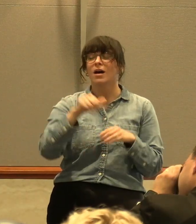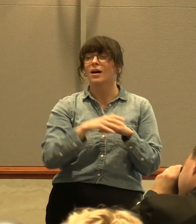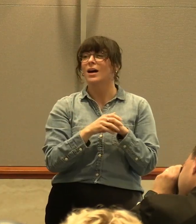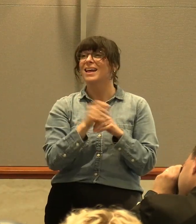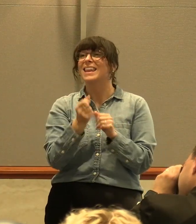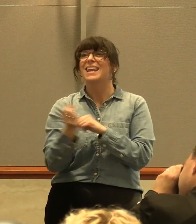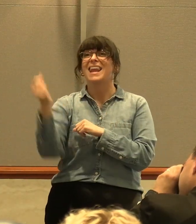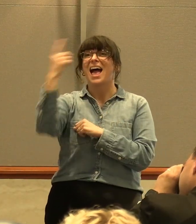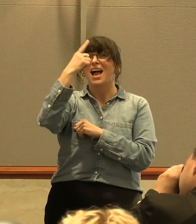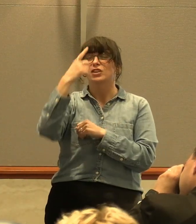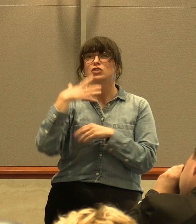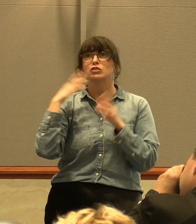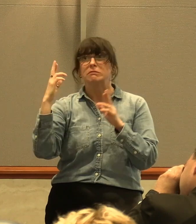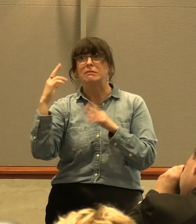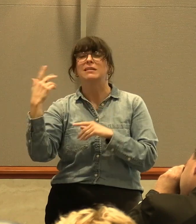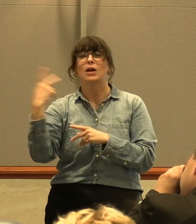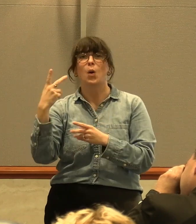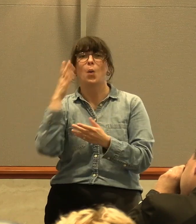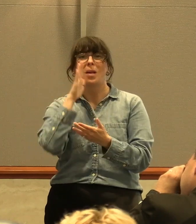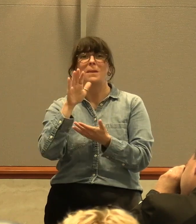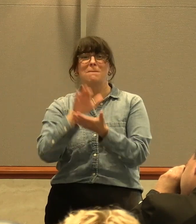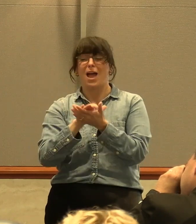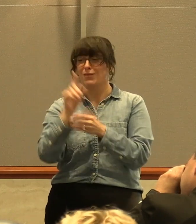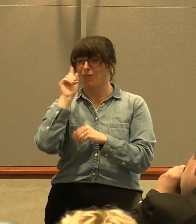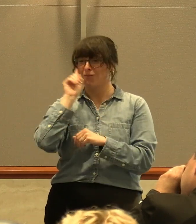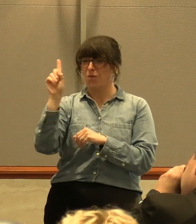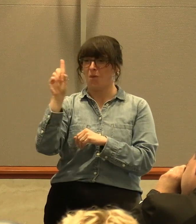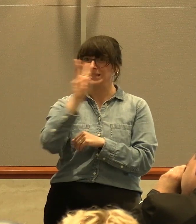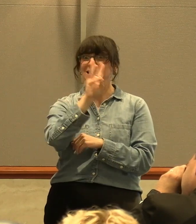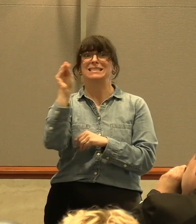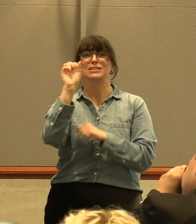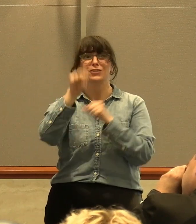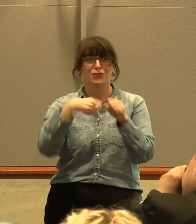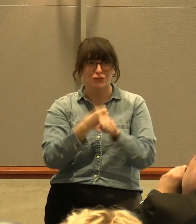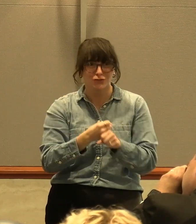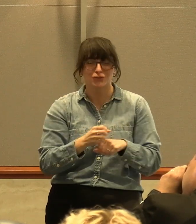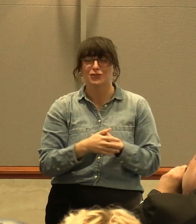year, God willing, Myrna and I will be married for 60 years.